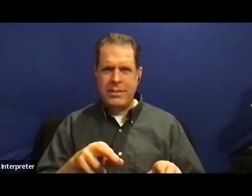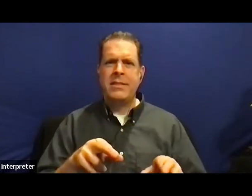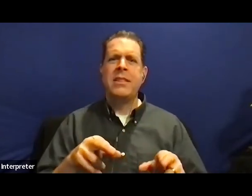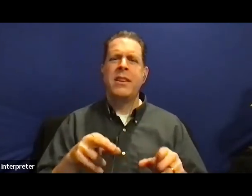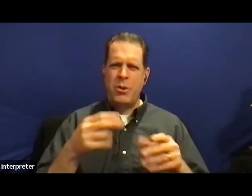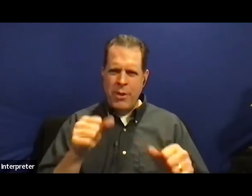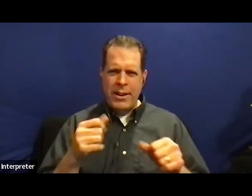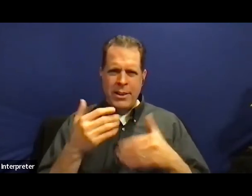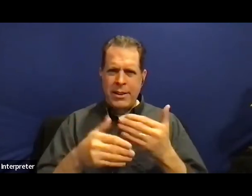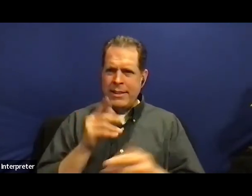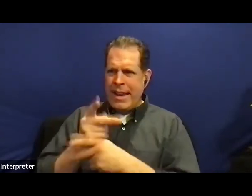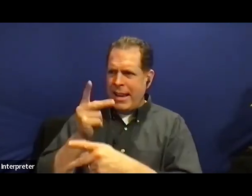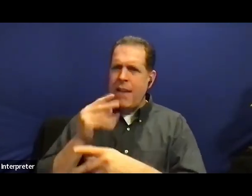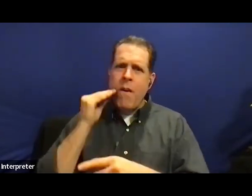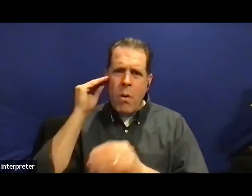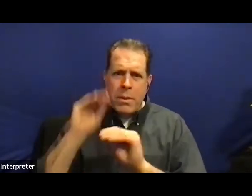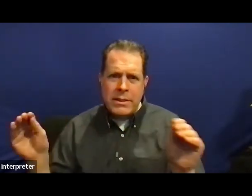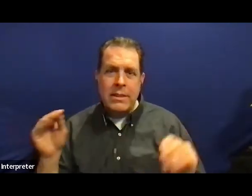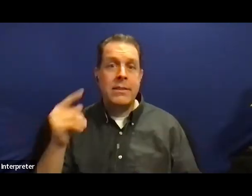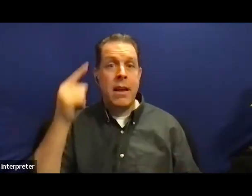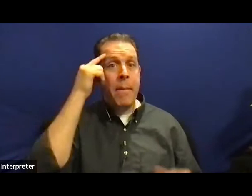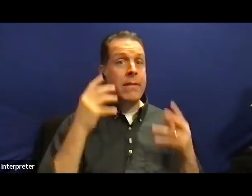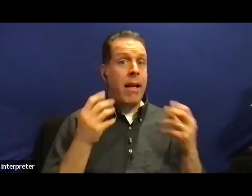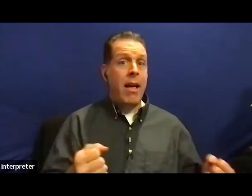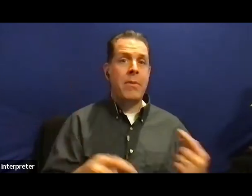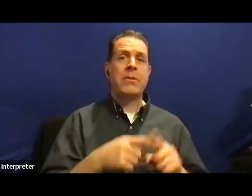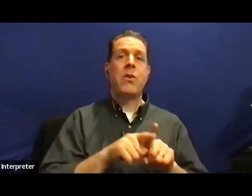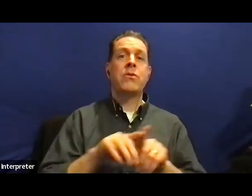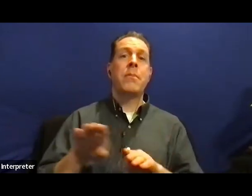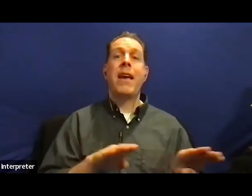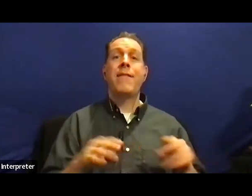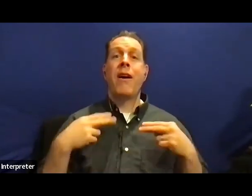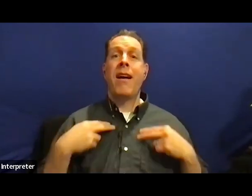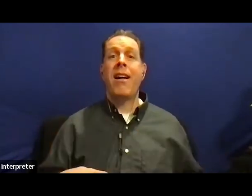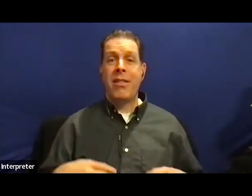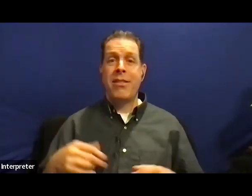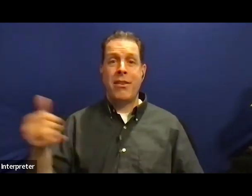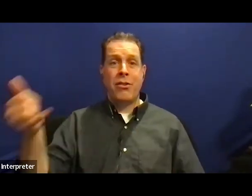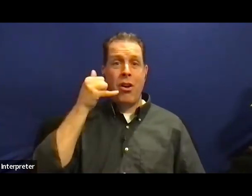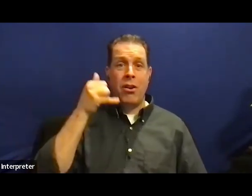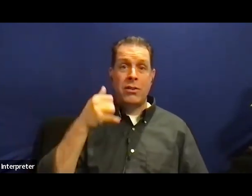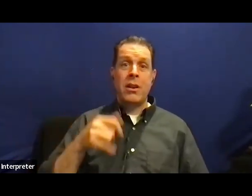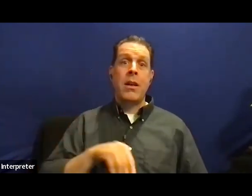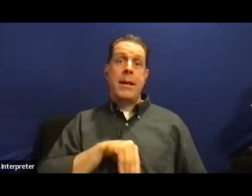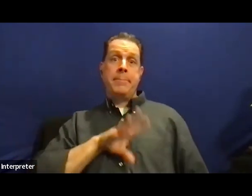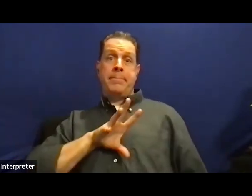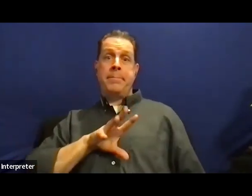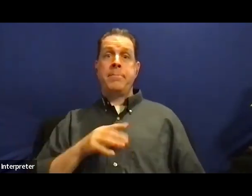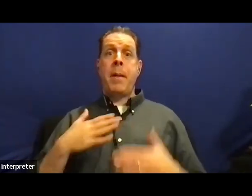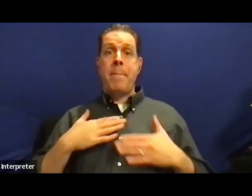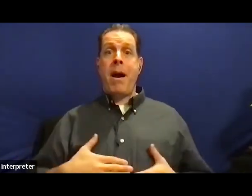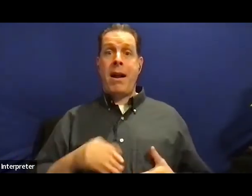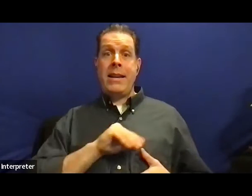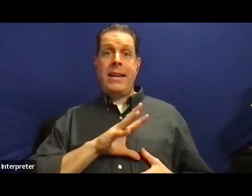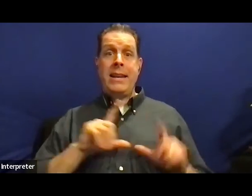address homelessness, mental health, and behavioral health calls. And in addition to body cameras, we used federal